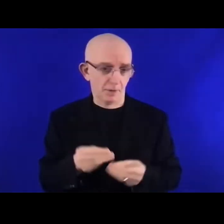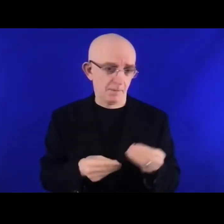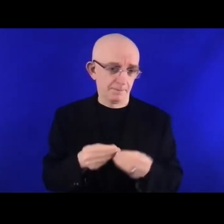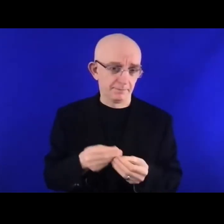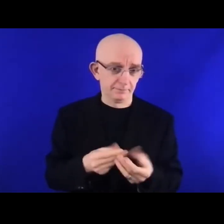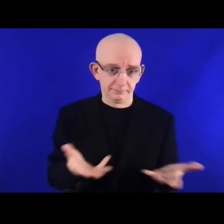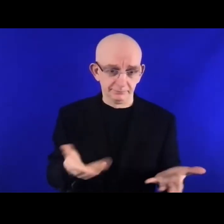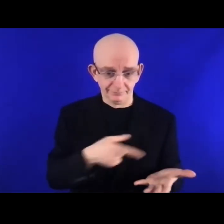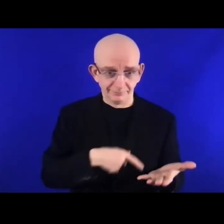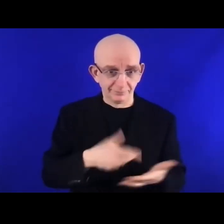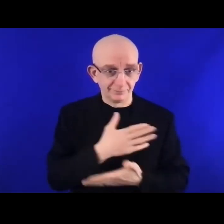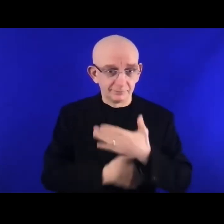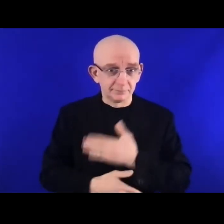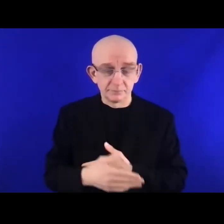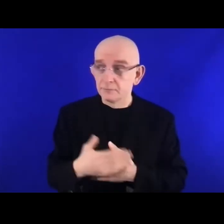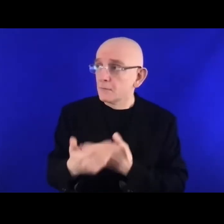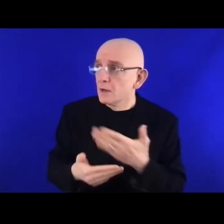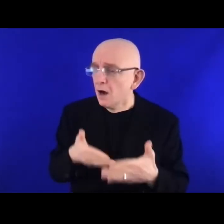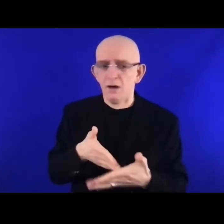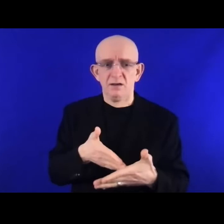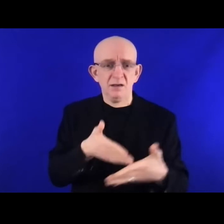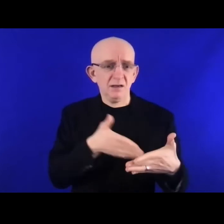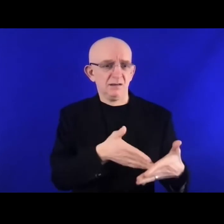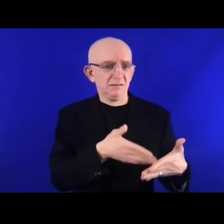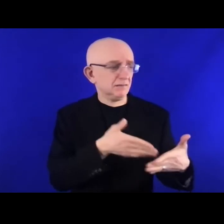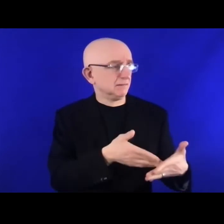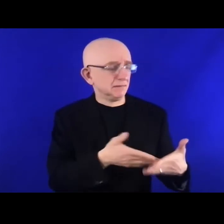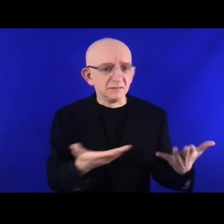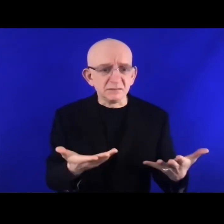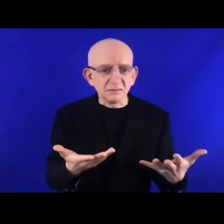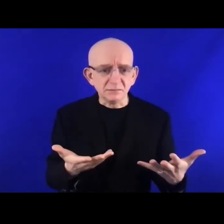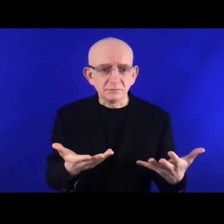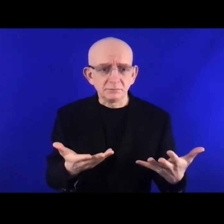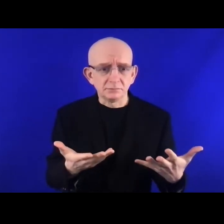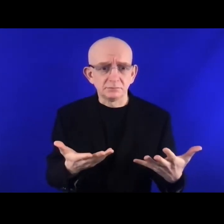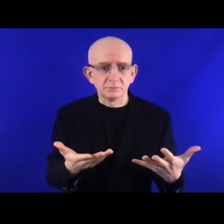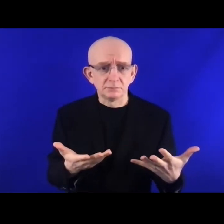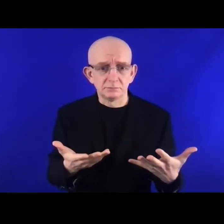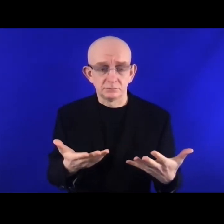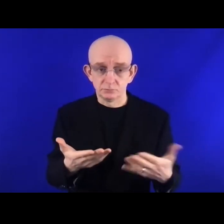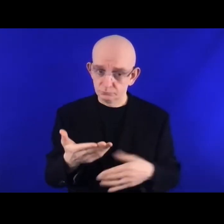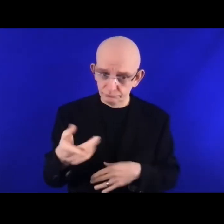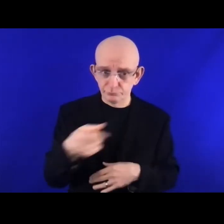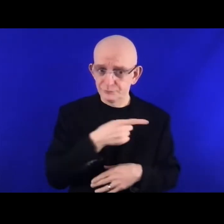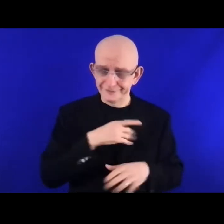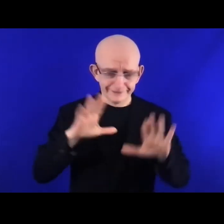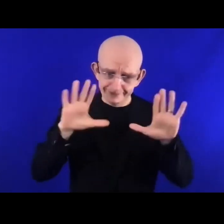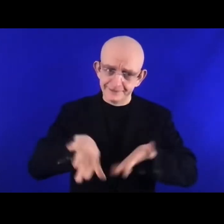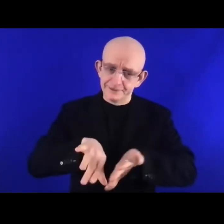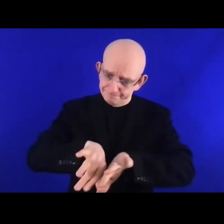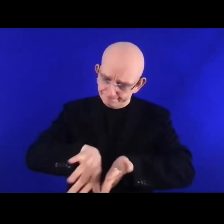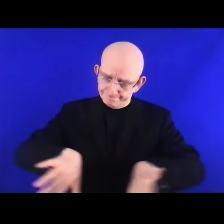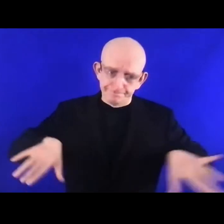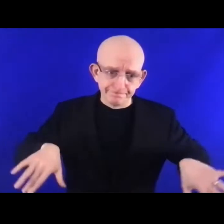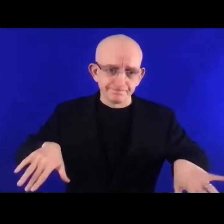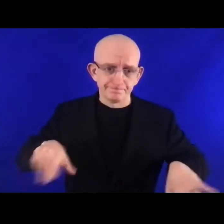should you know, keep fighting and keep working hard to